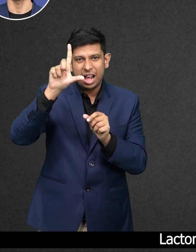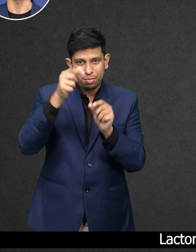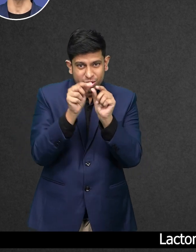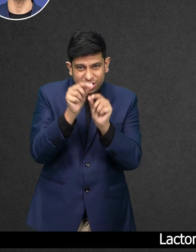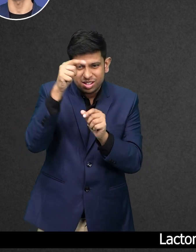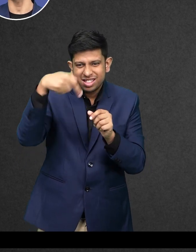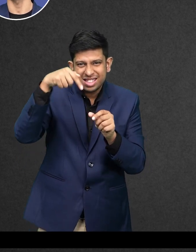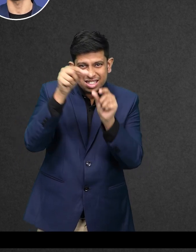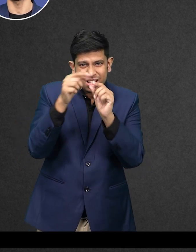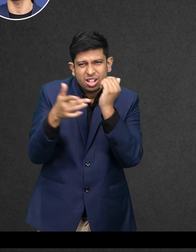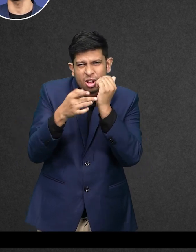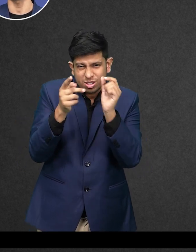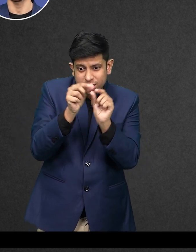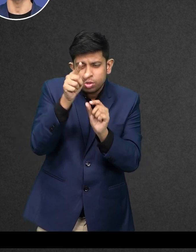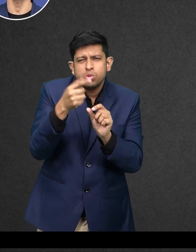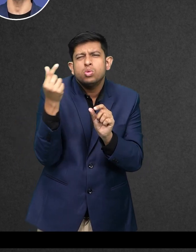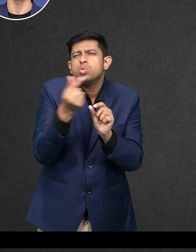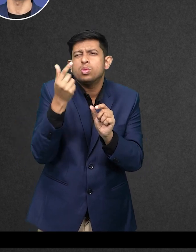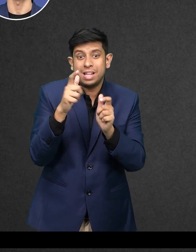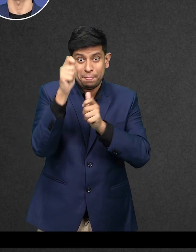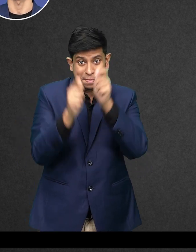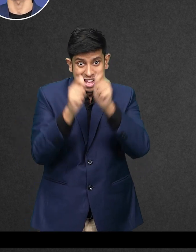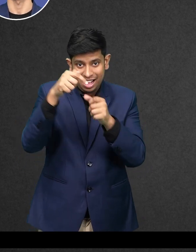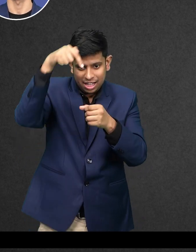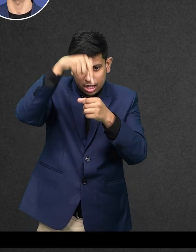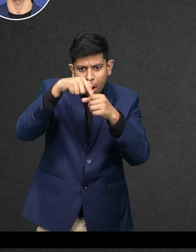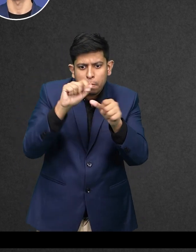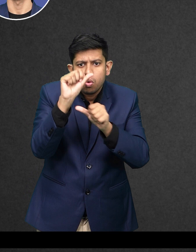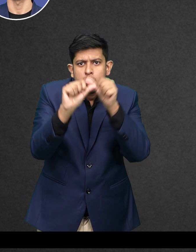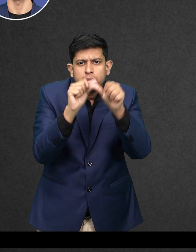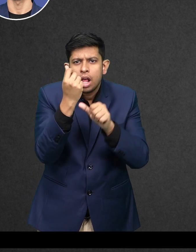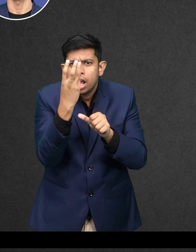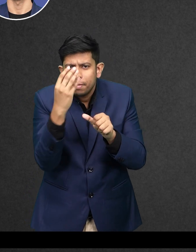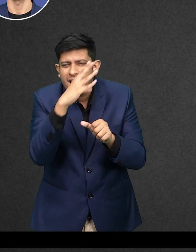Lactometers are used at milk processing units and dairies.